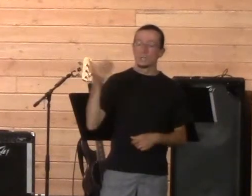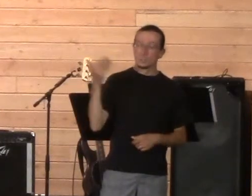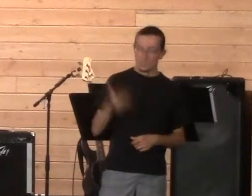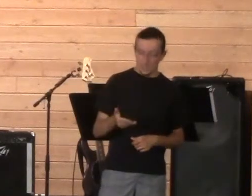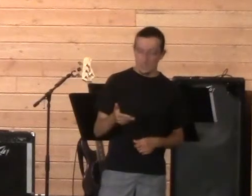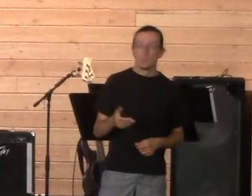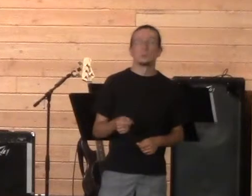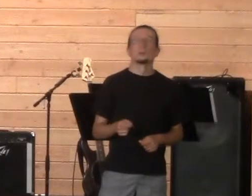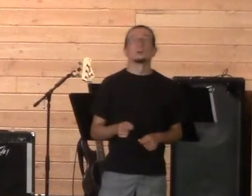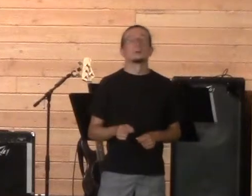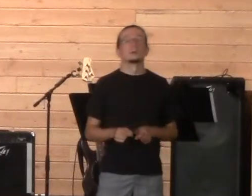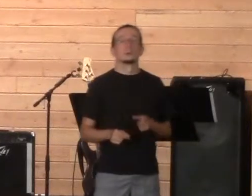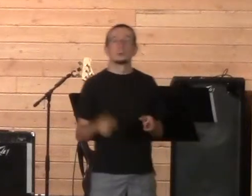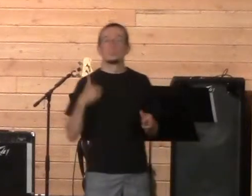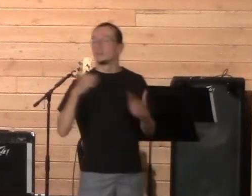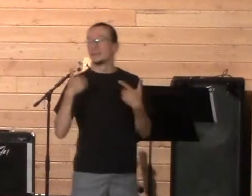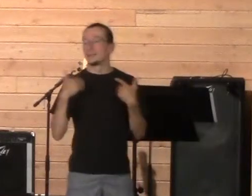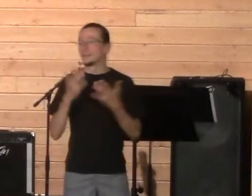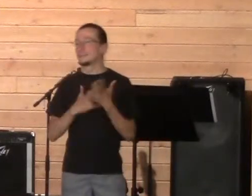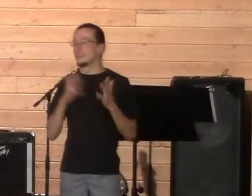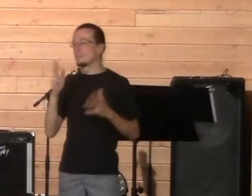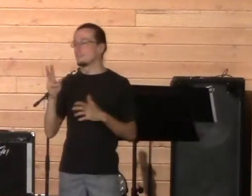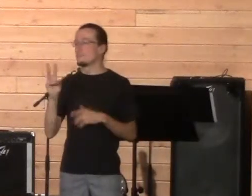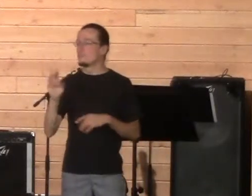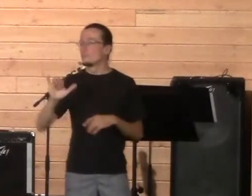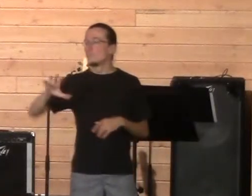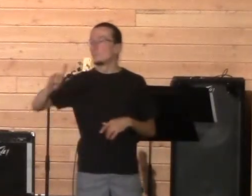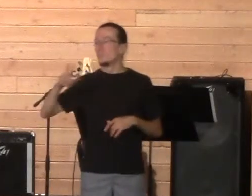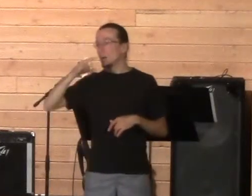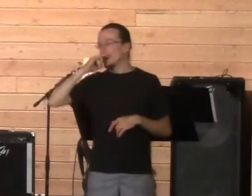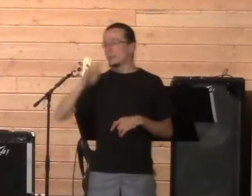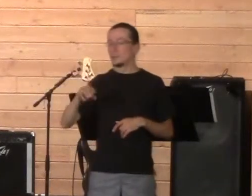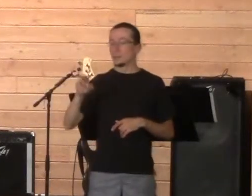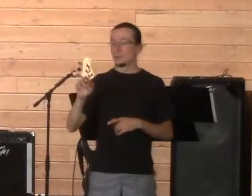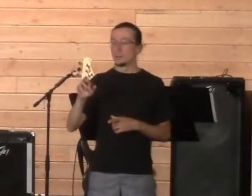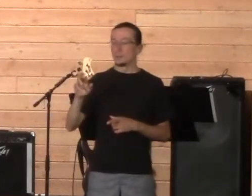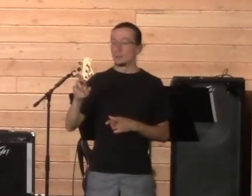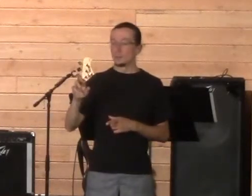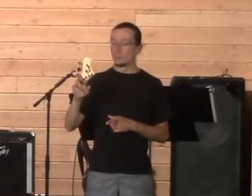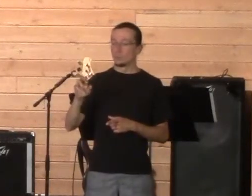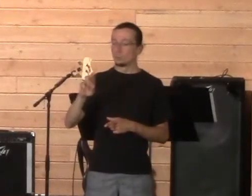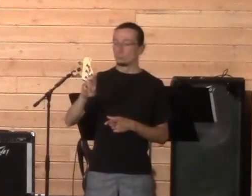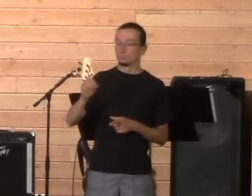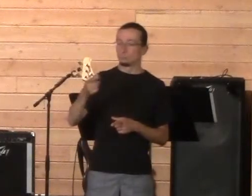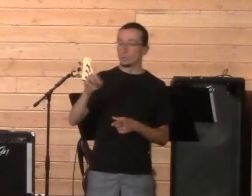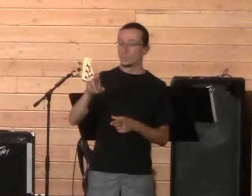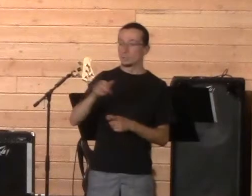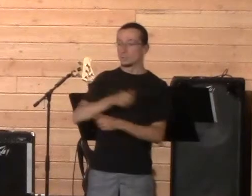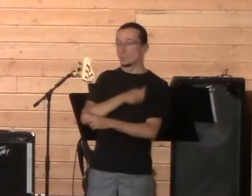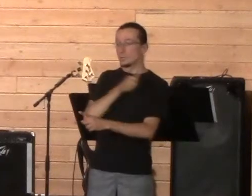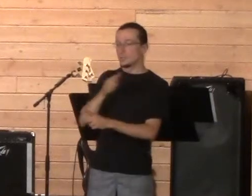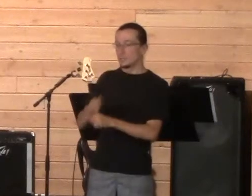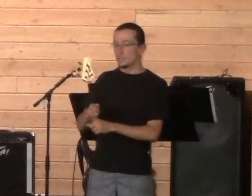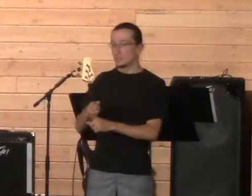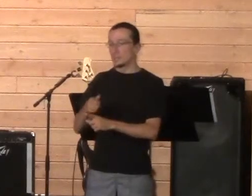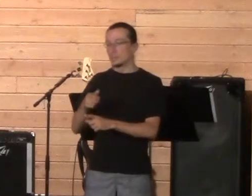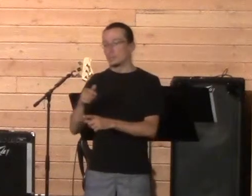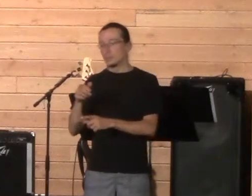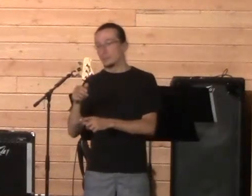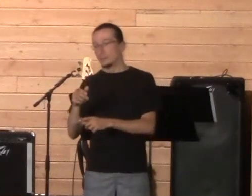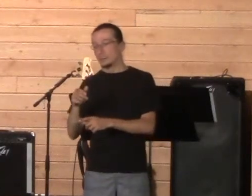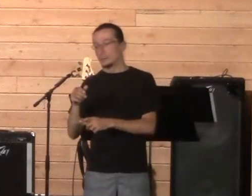some crazy kids, Roger Hicks, Wendell Gaines, and Ronnie Gaines, and they were